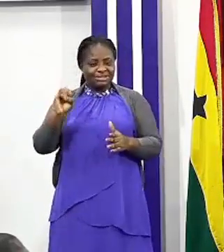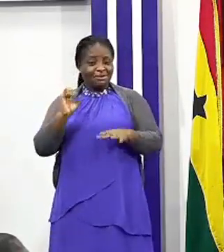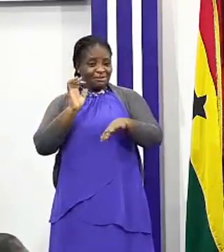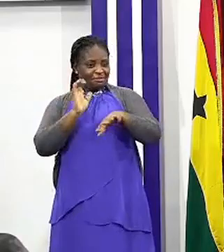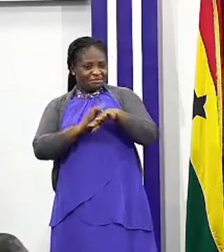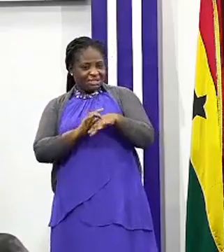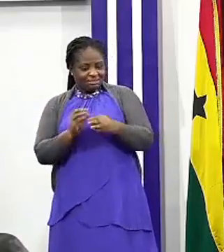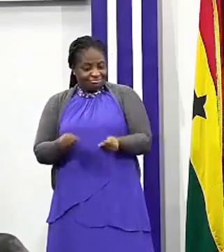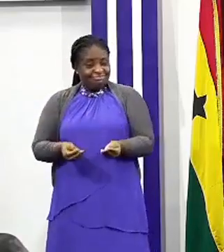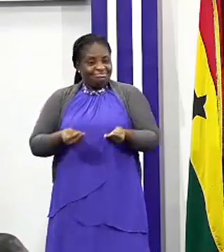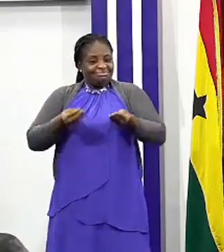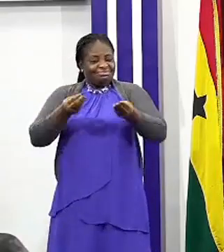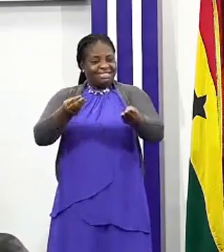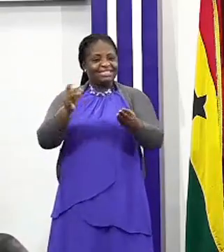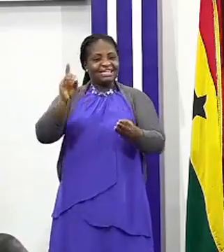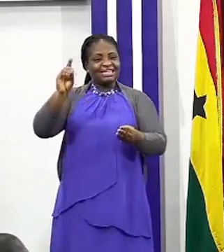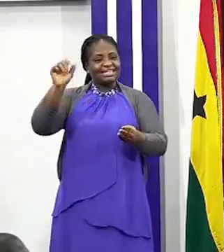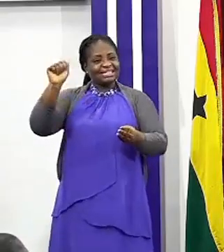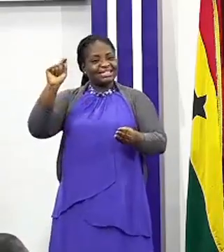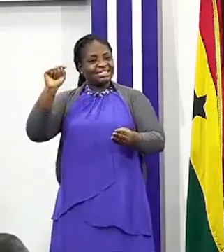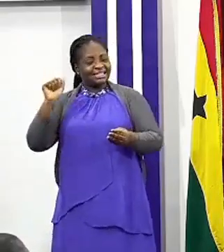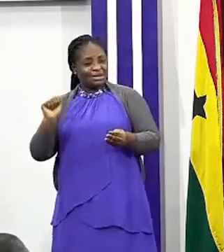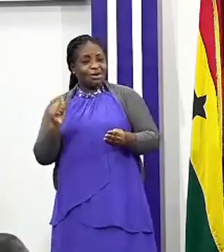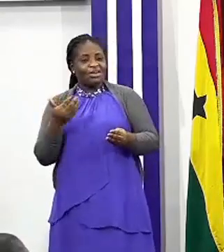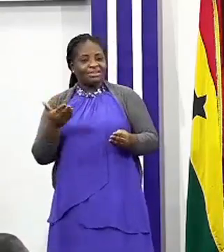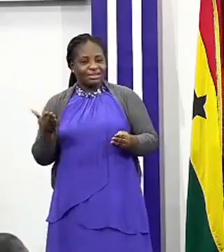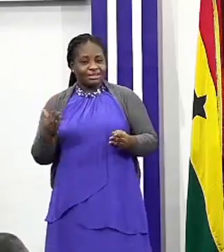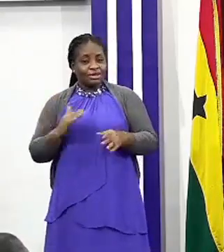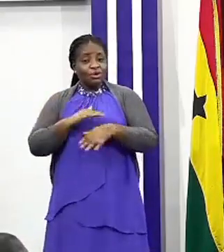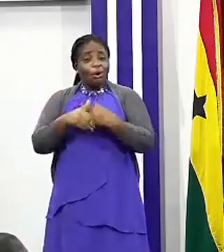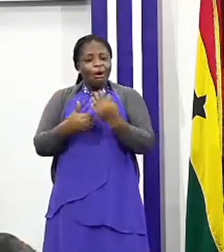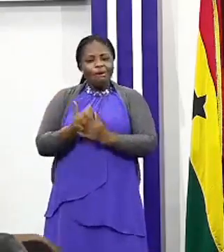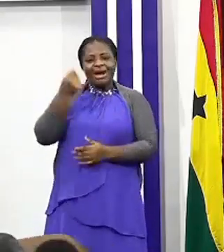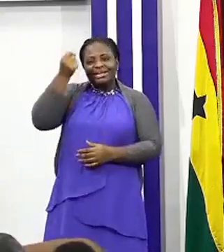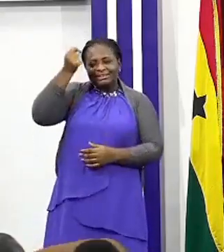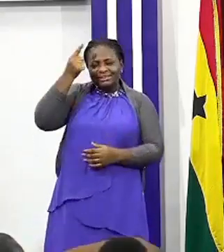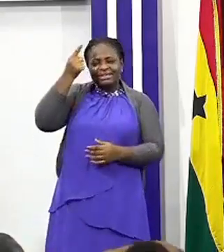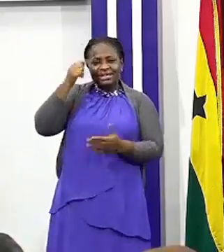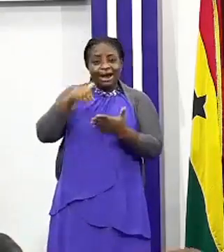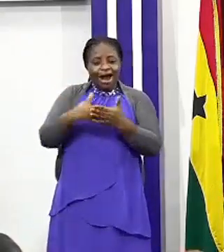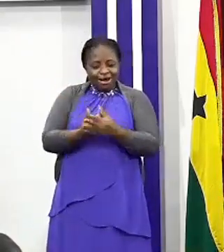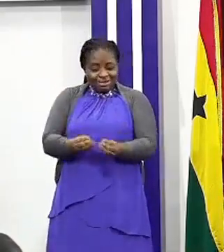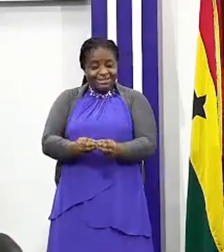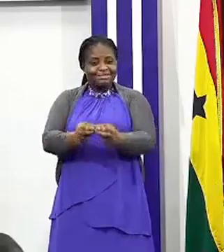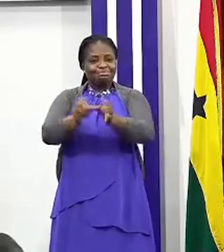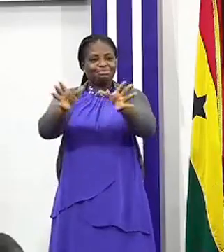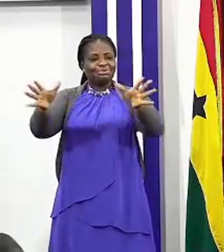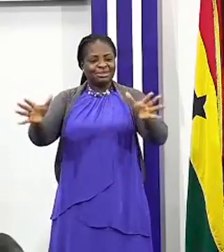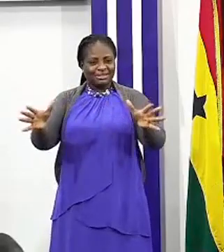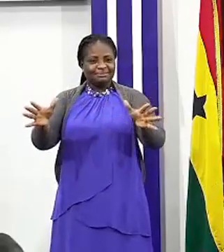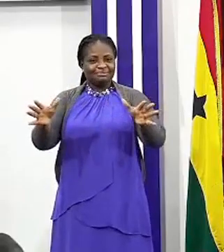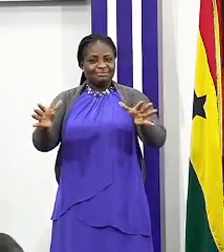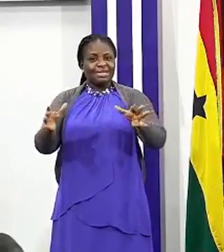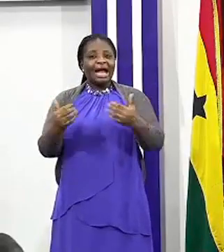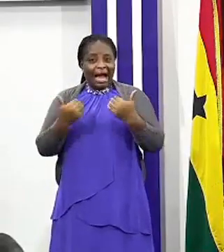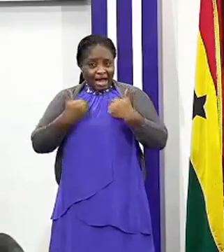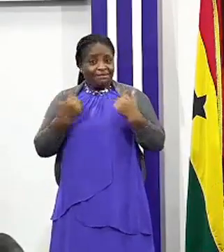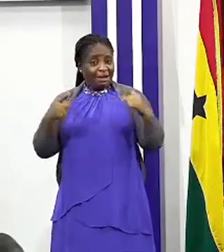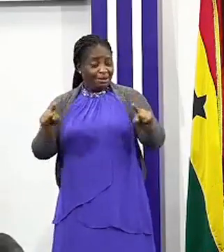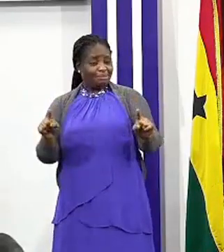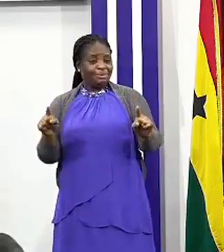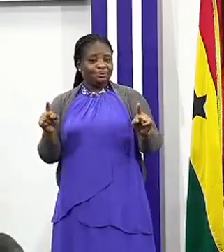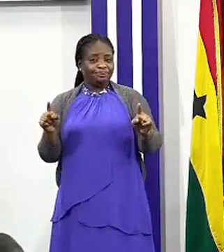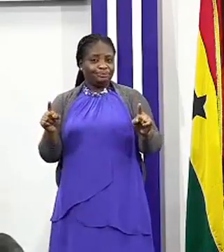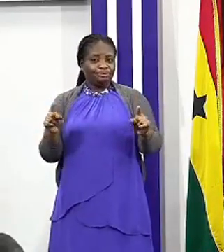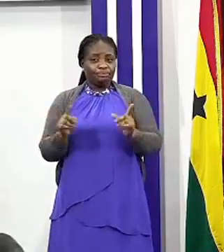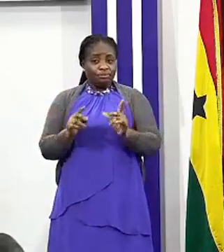able to present data on incidence. And we'll all understand how the spread has actually taken place.